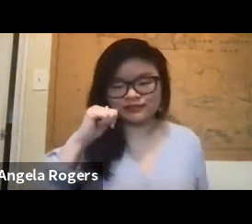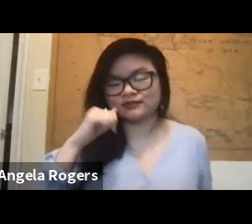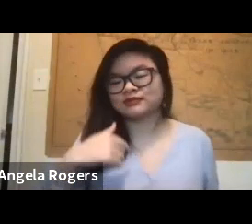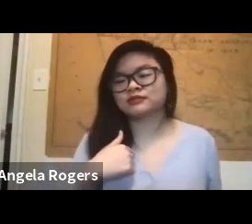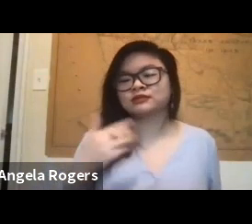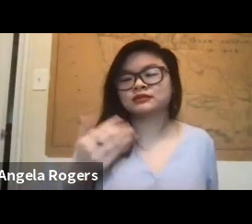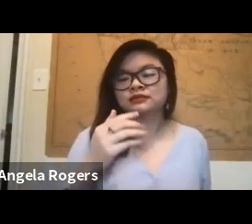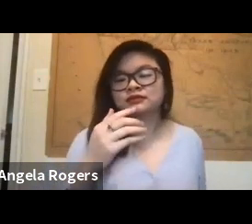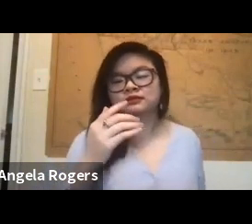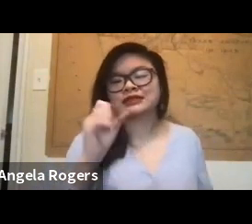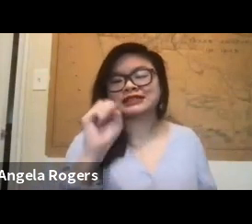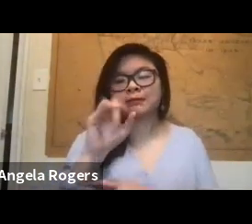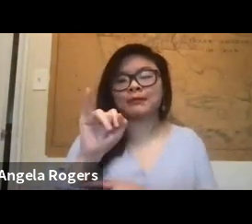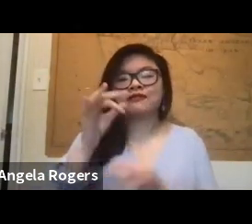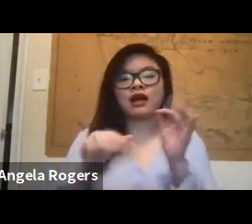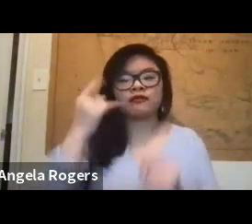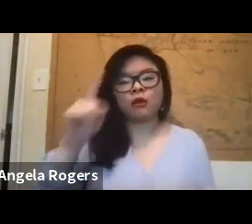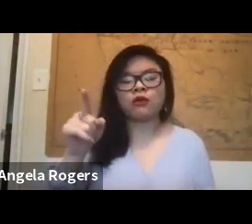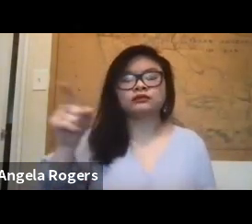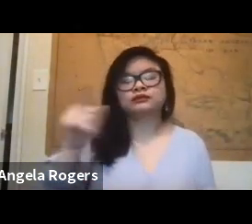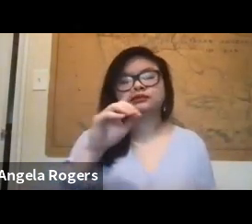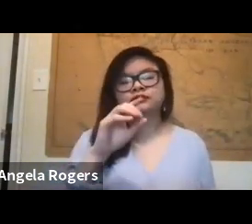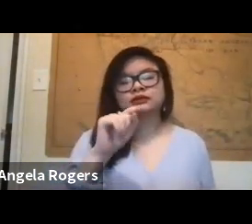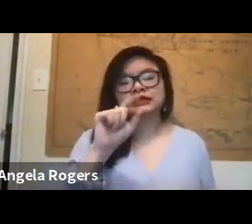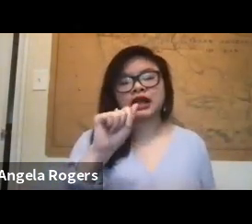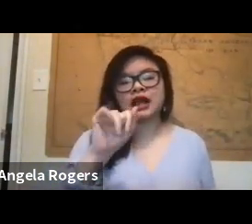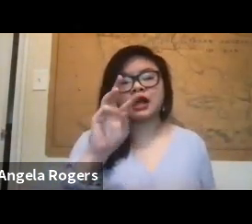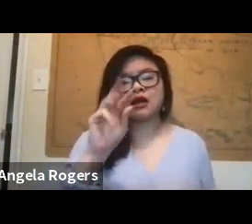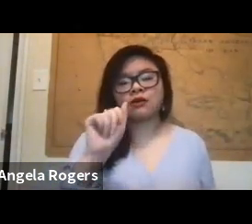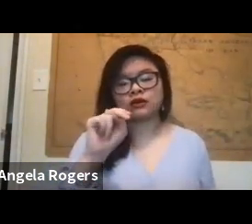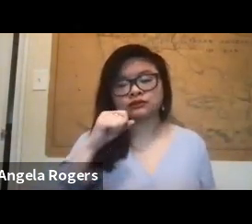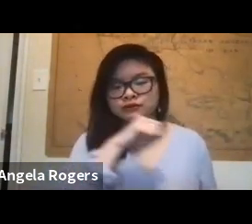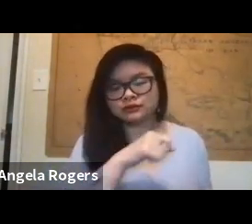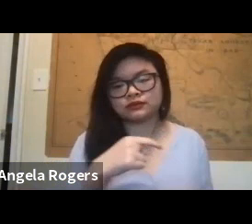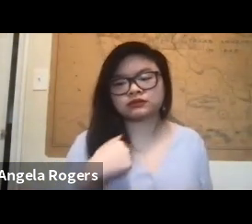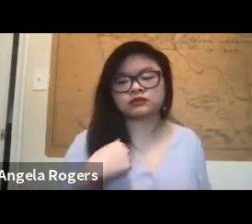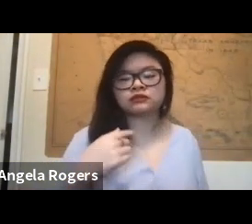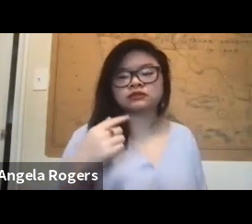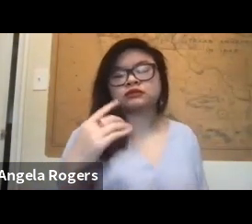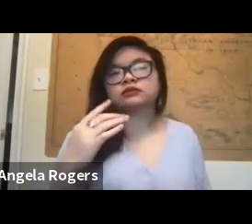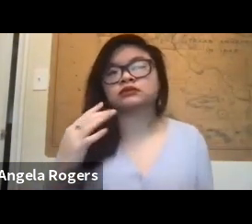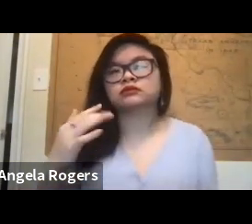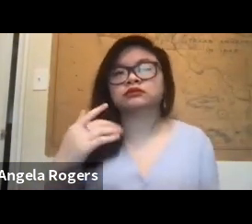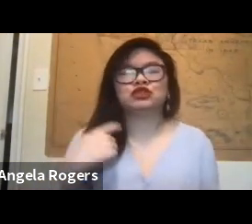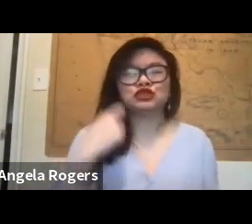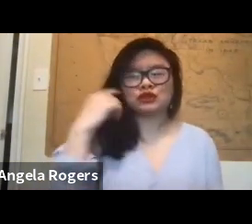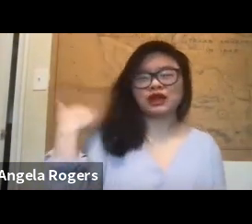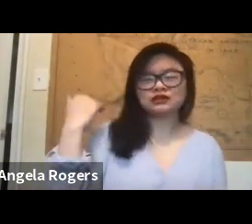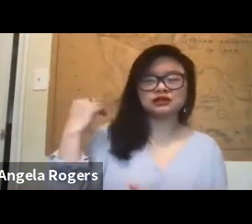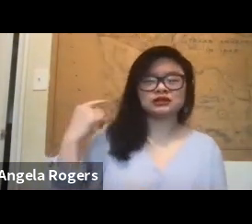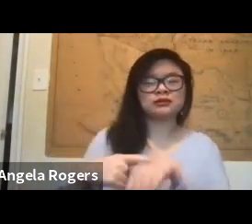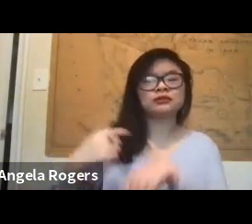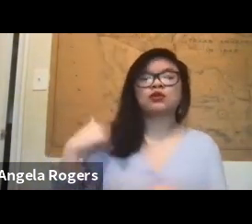Hi, everyone. I am Angela. So I am a semi-finalist for Taiwan right